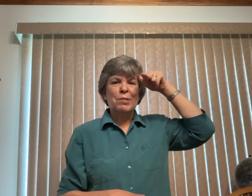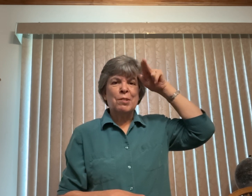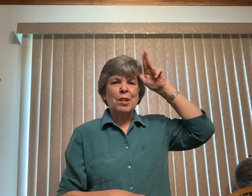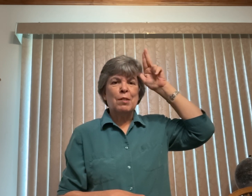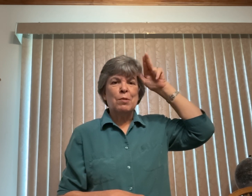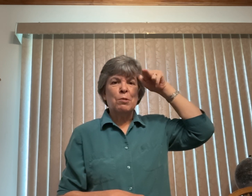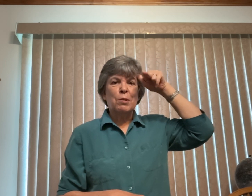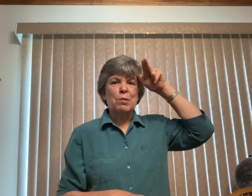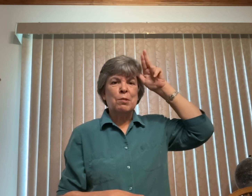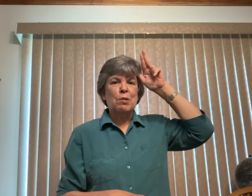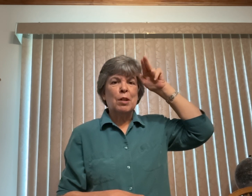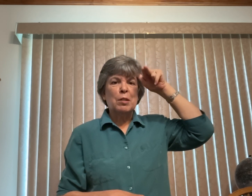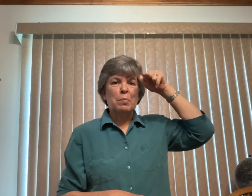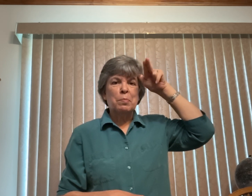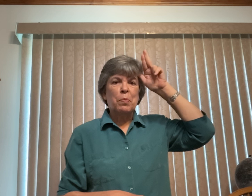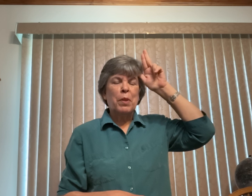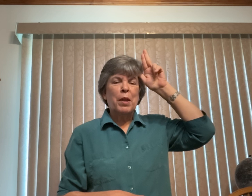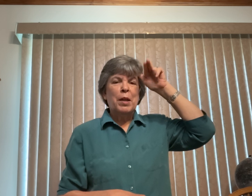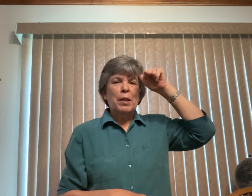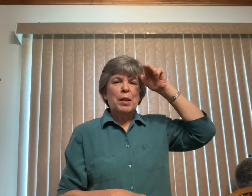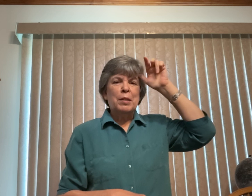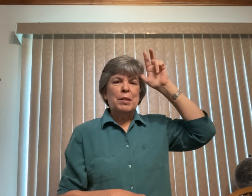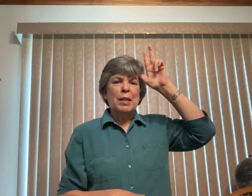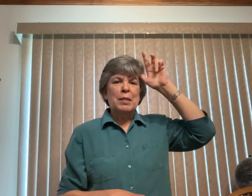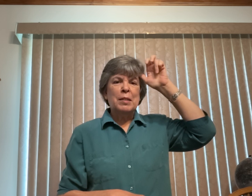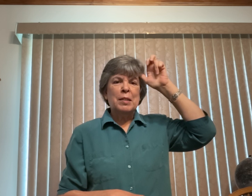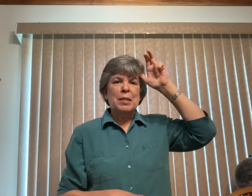not evil. Horses are awesome. Okay, so that's evil.